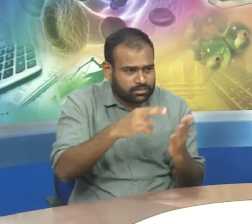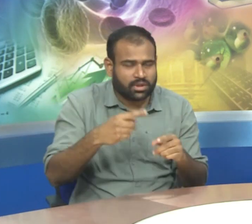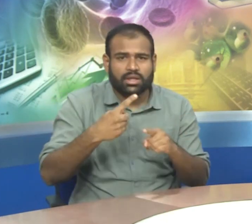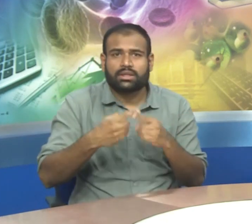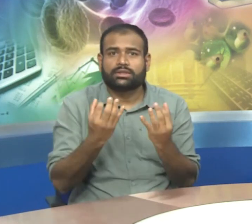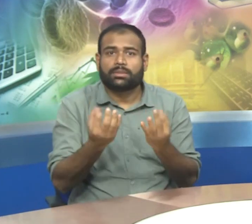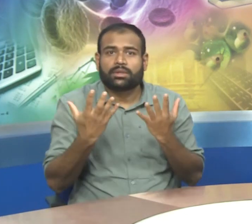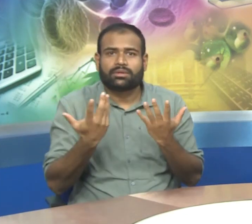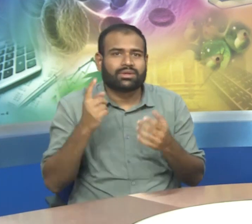service.